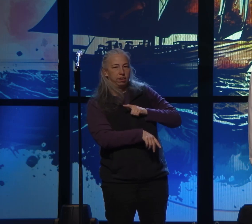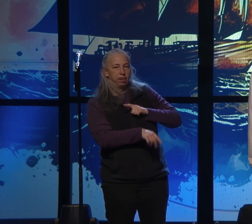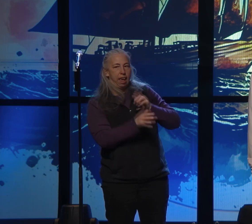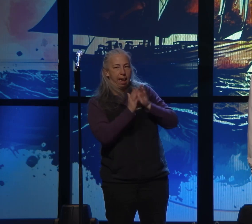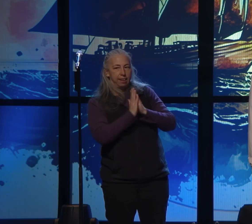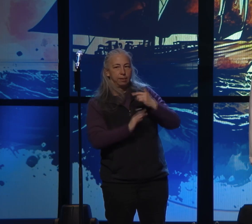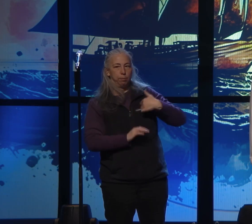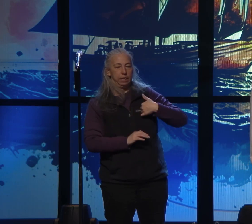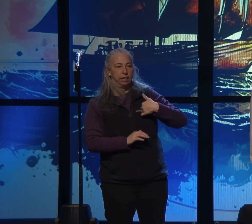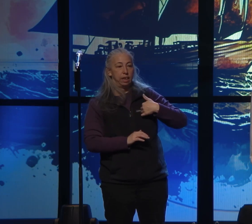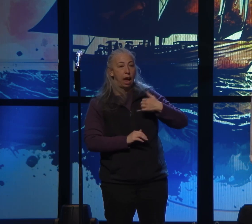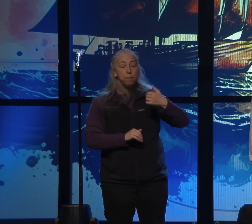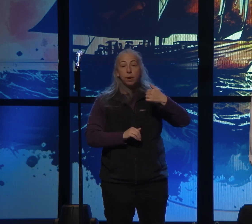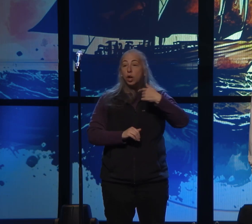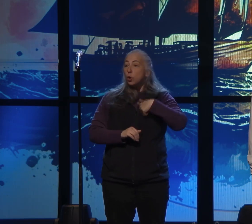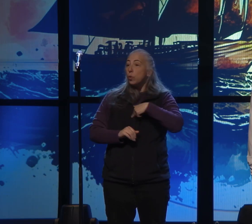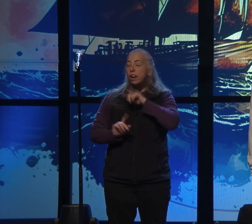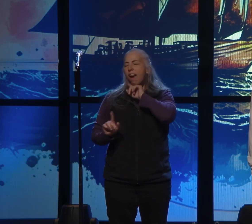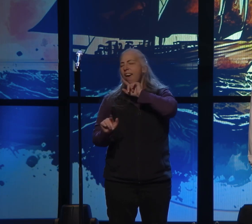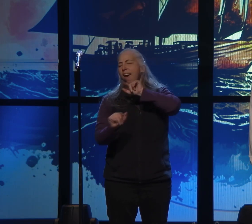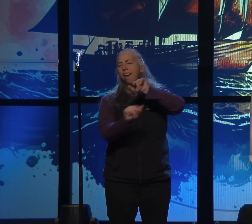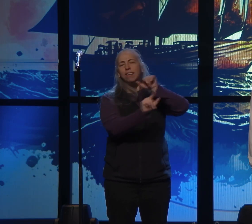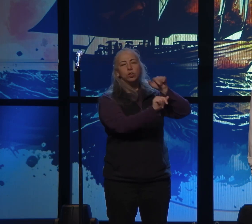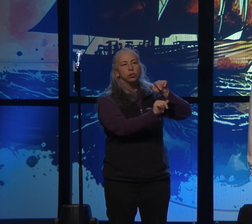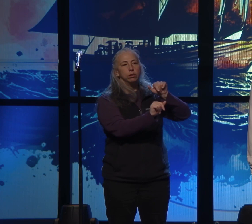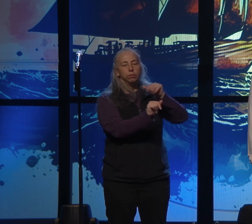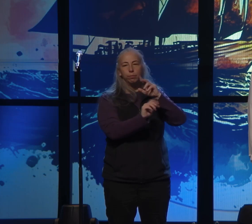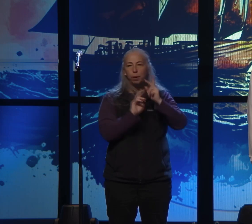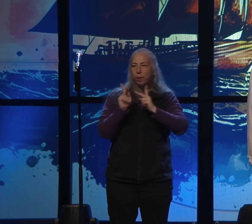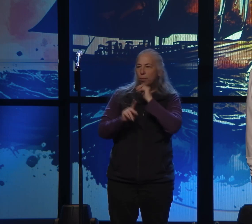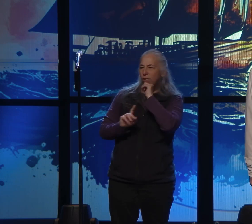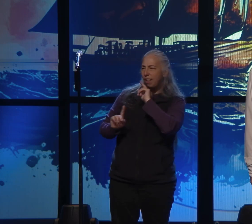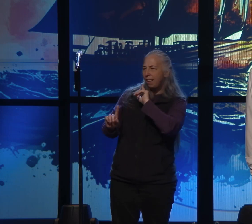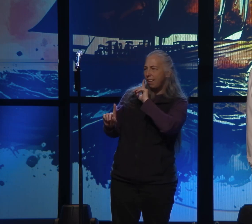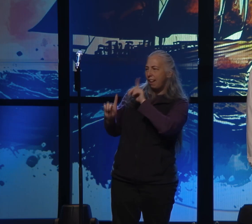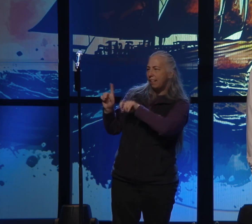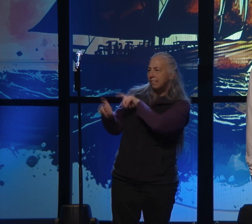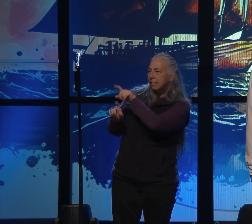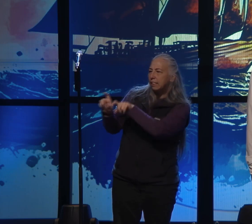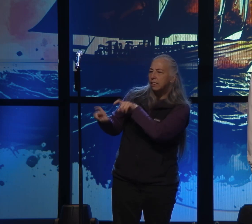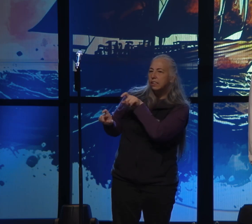asking. And then we're wondering why people don't care about our answers.